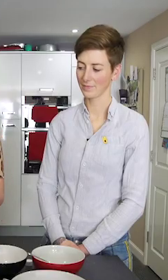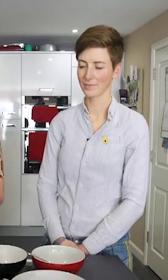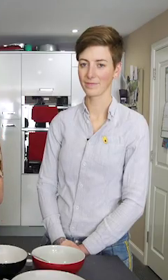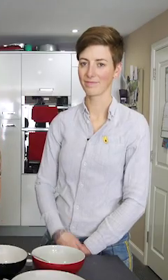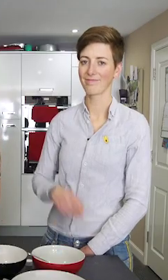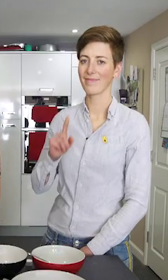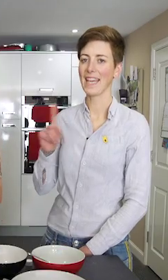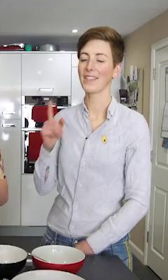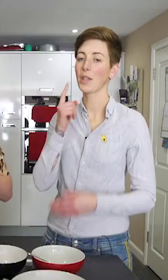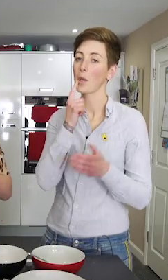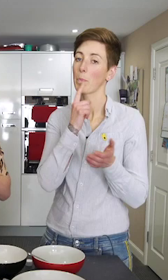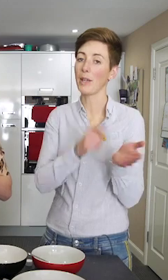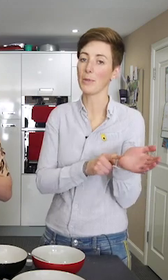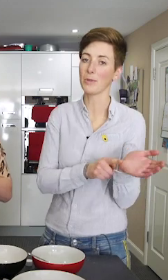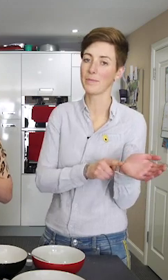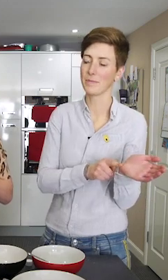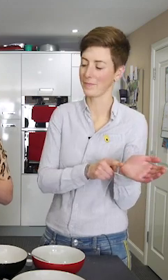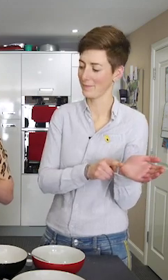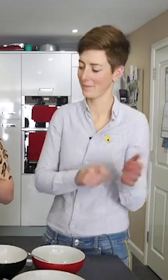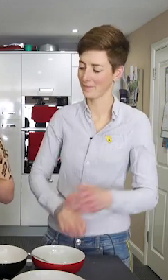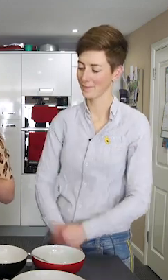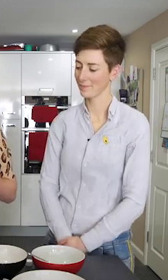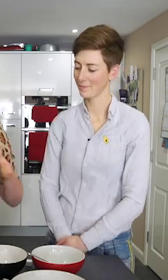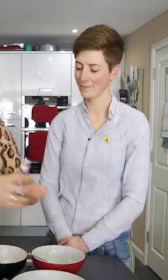And now purple. And purple.